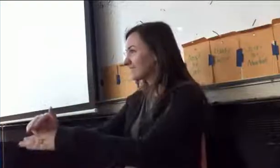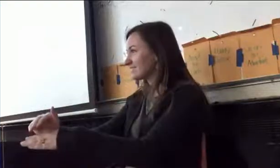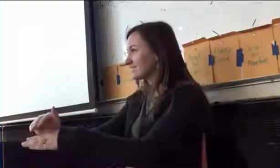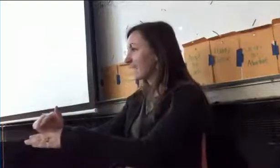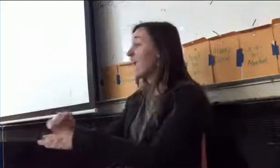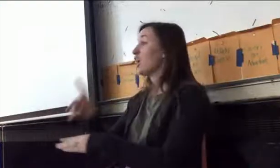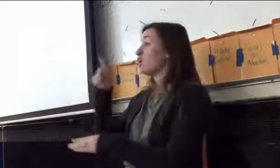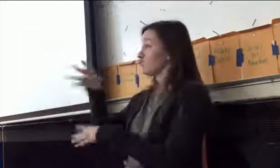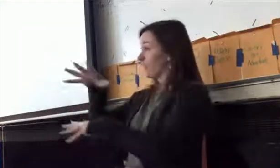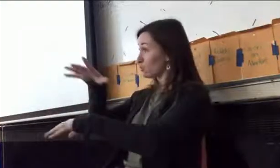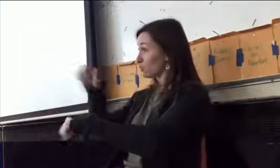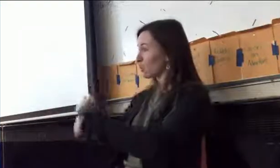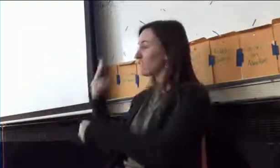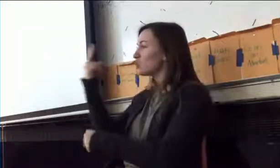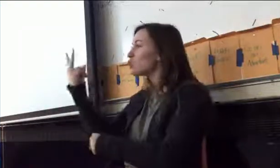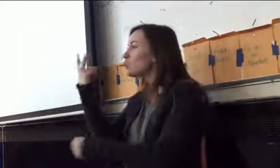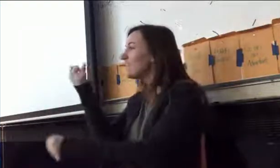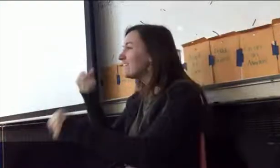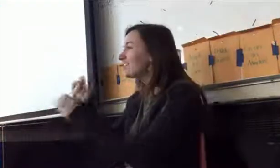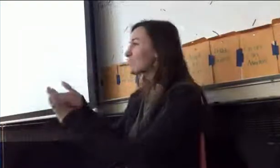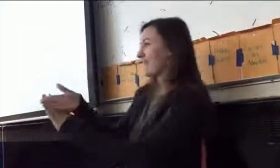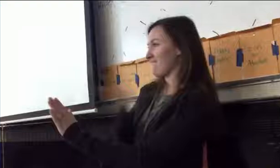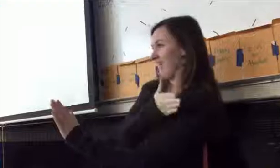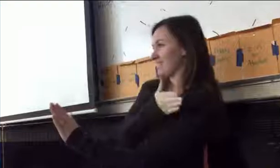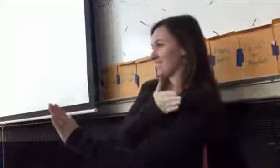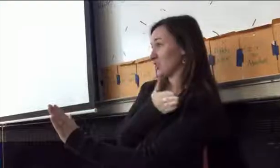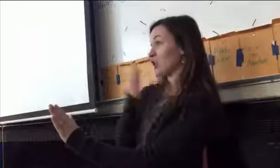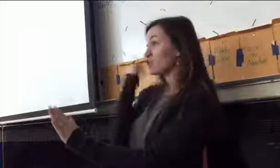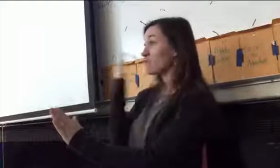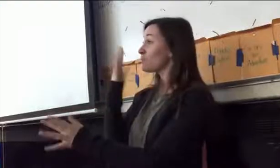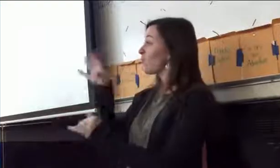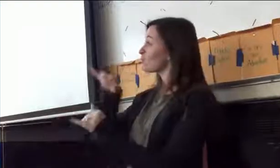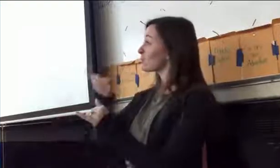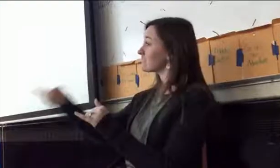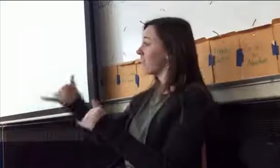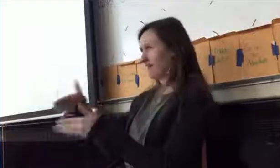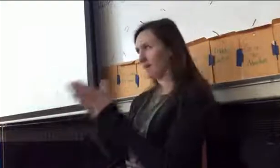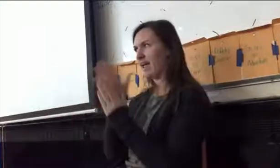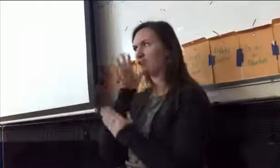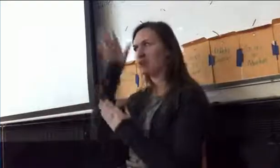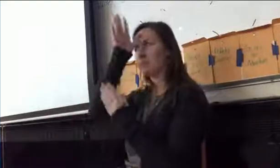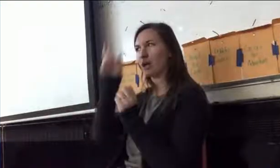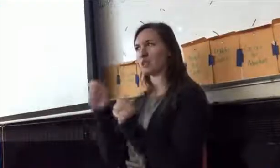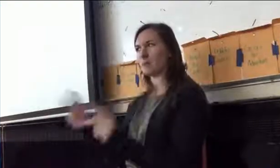years in advance. So, if you would like to go stay, ask your parents' permission, because it's kind